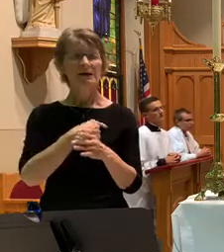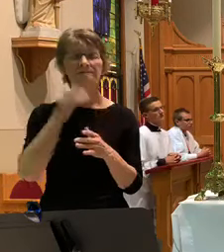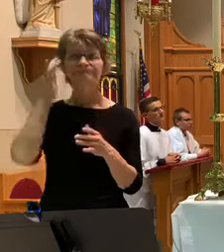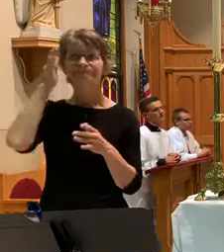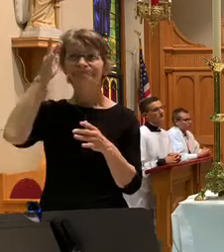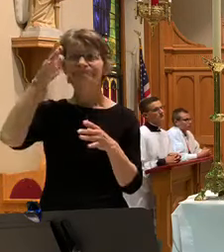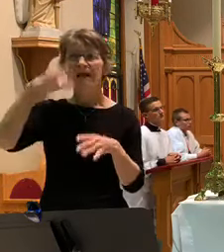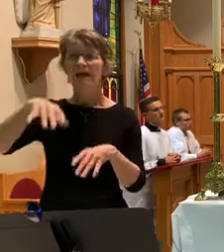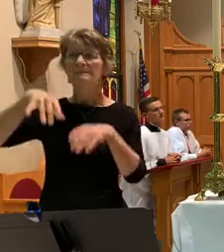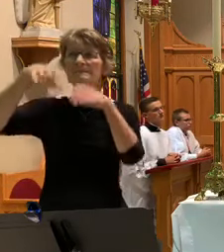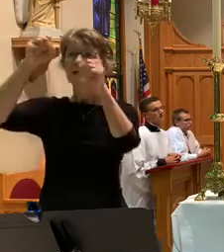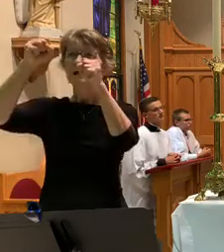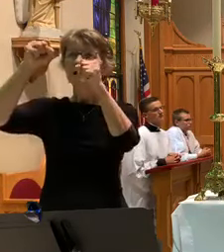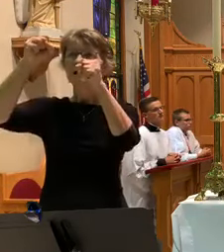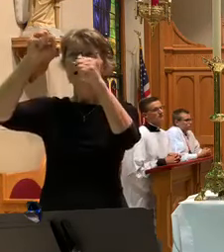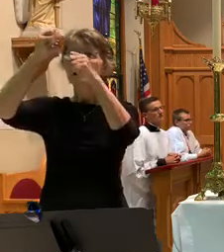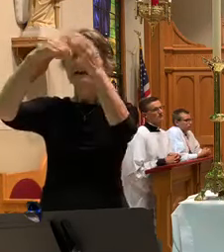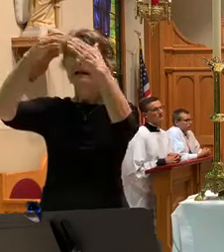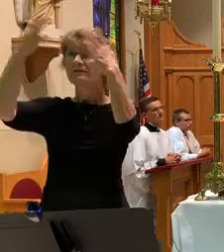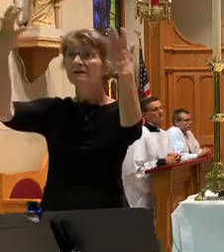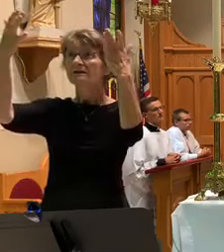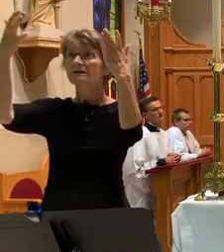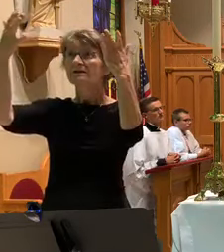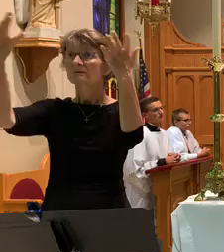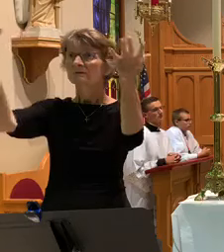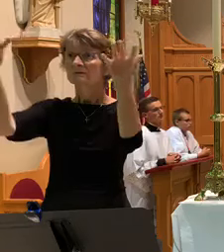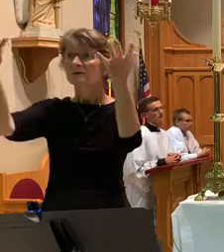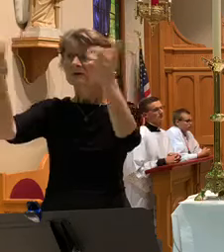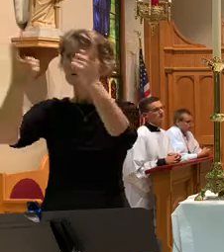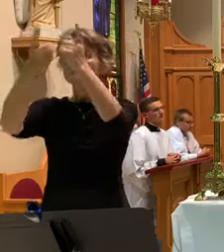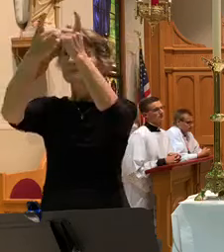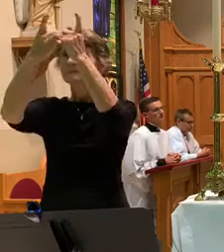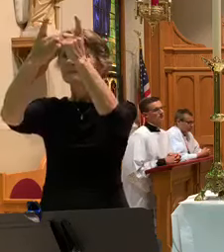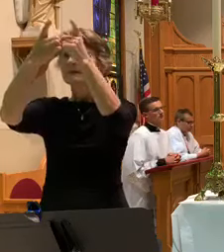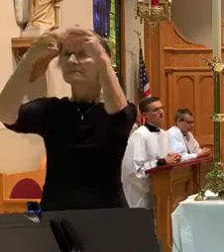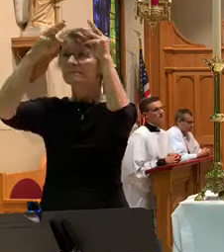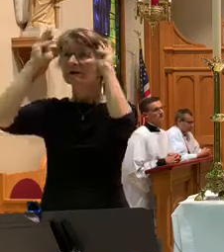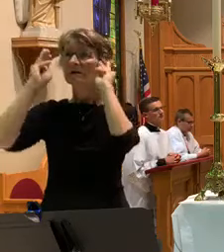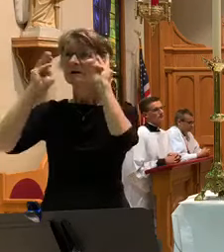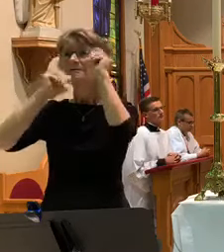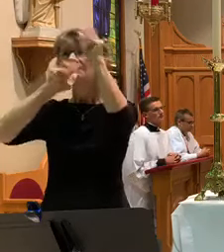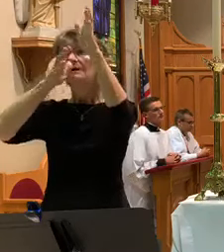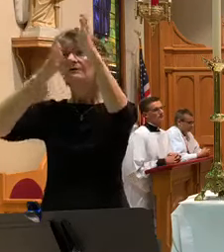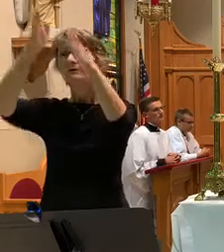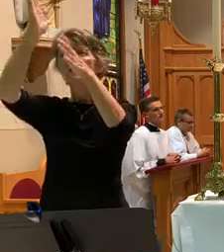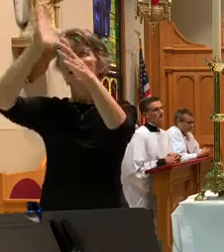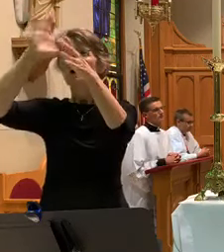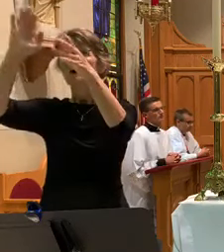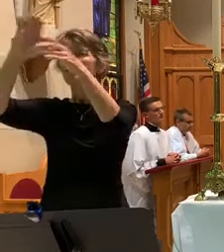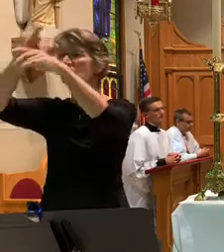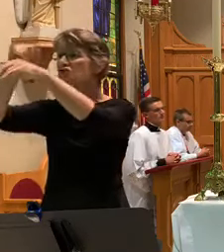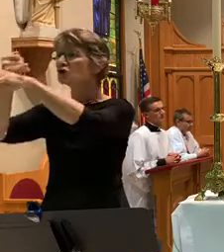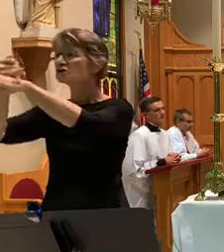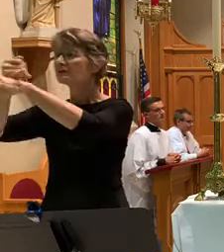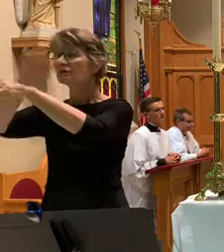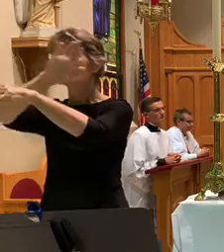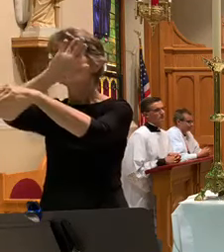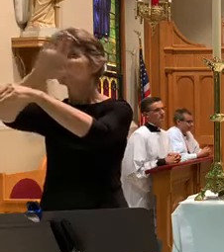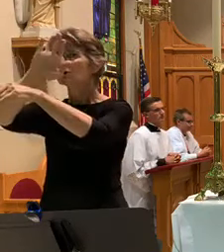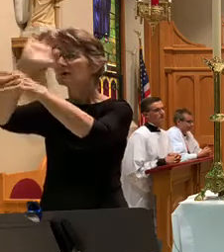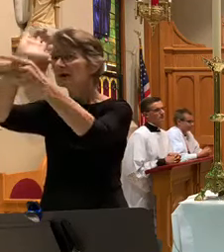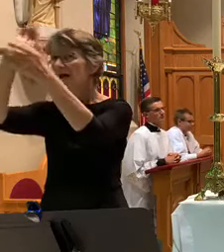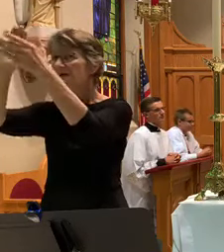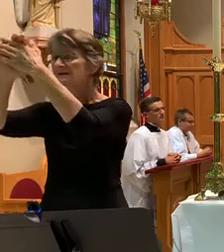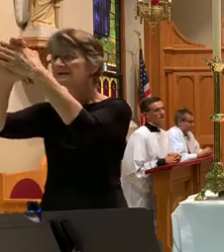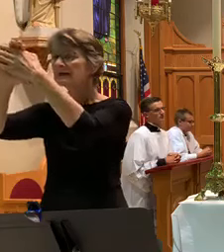an inheritance with your elect, especially with the most blessed Virgin Mary, Mother of God, with blessed Joseph,